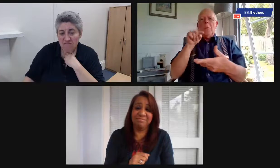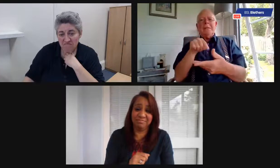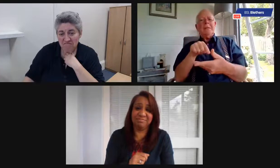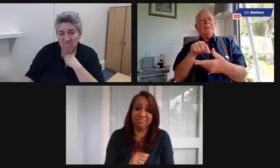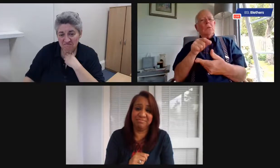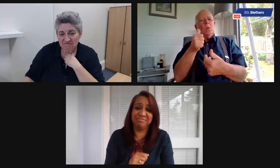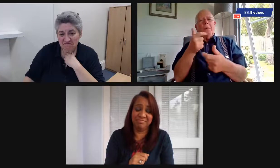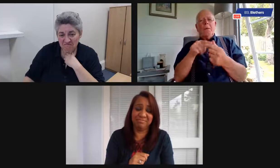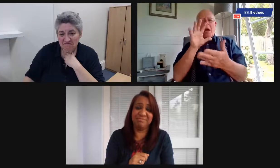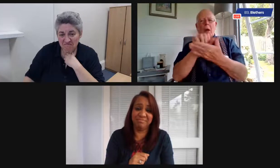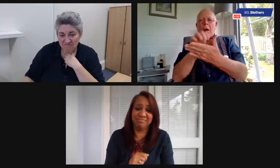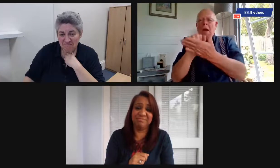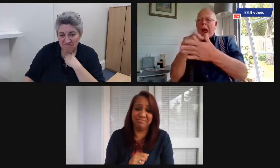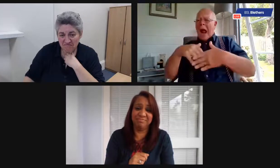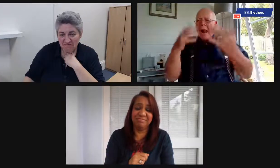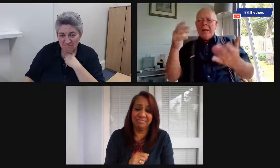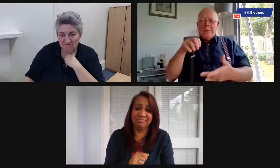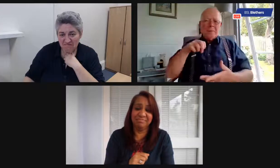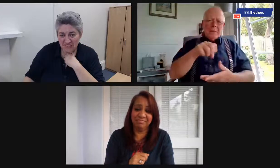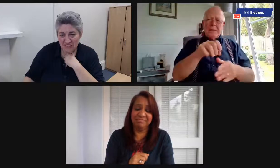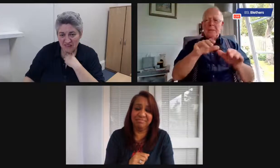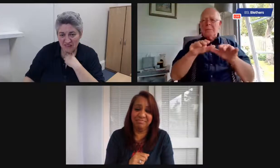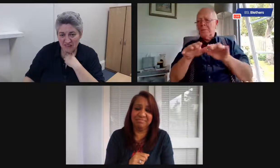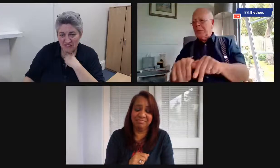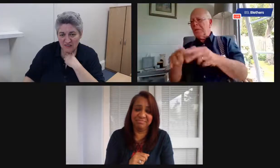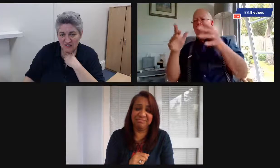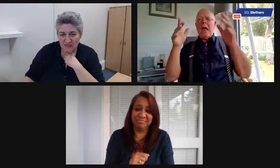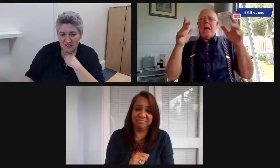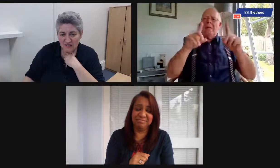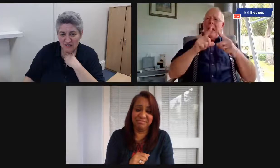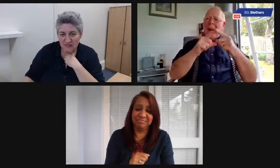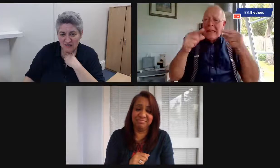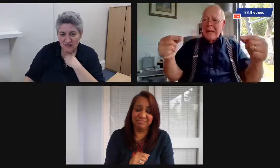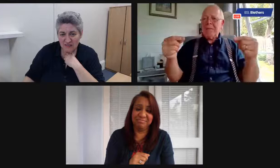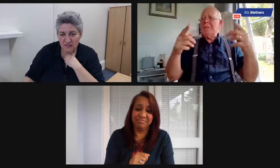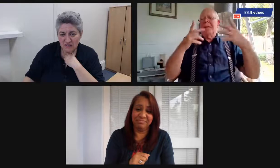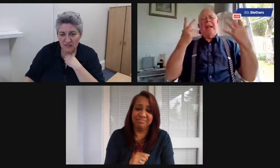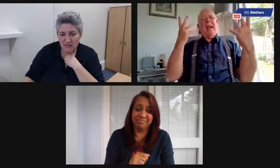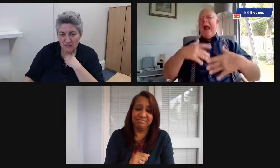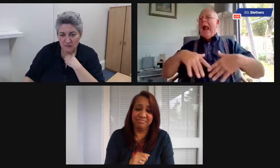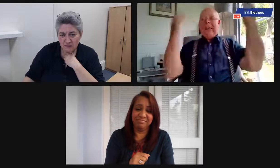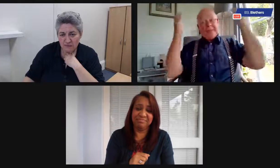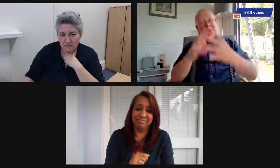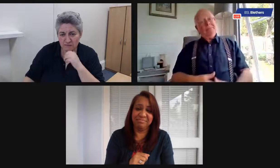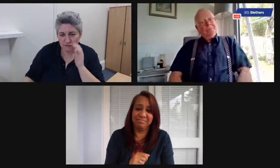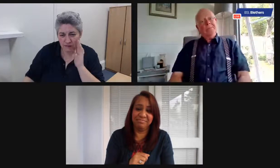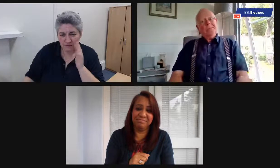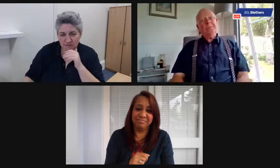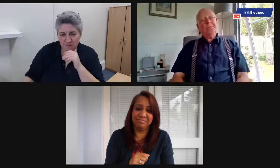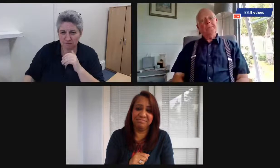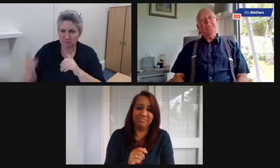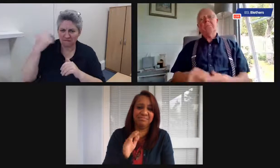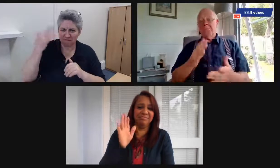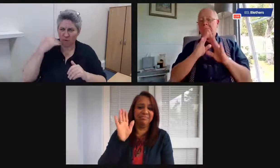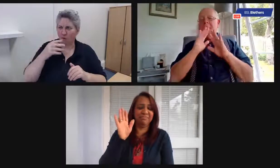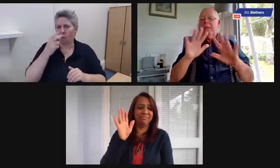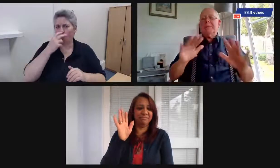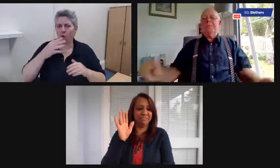worry. Just take the photograph and then do it when you get home. Oh, So you can capture it, leaves, flowers, anything.